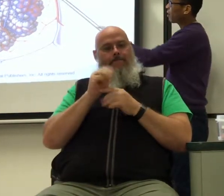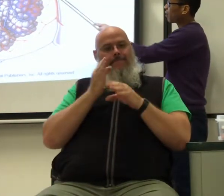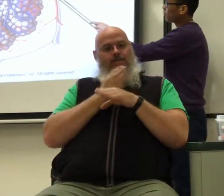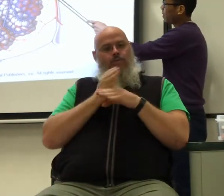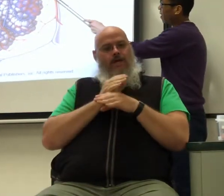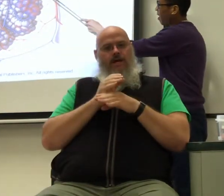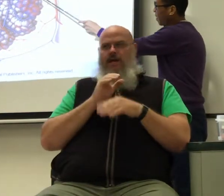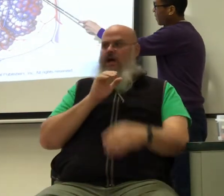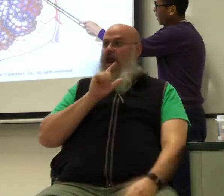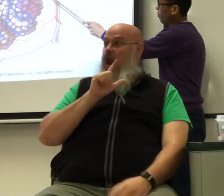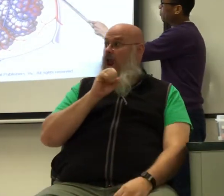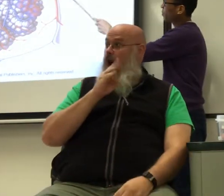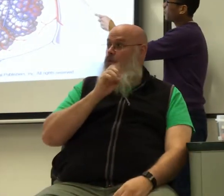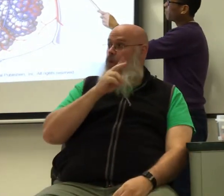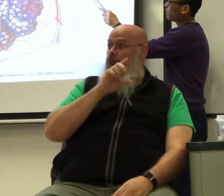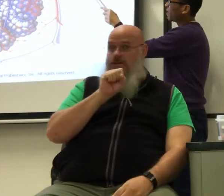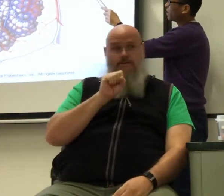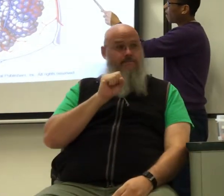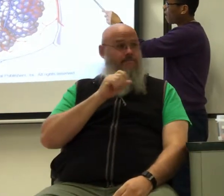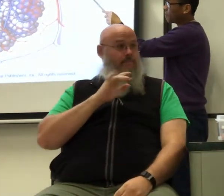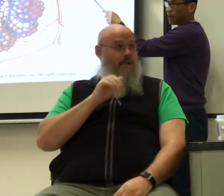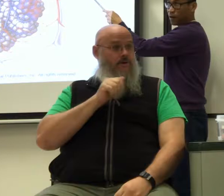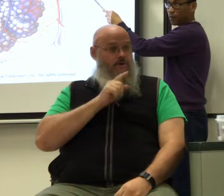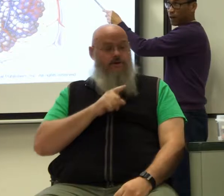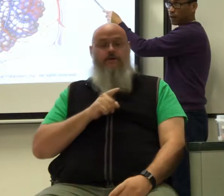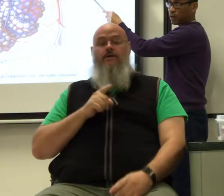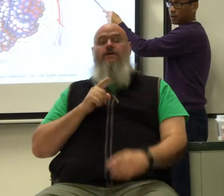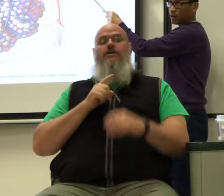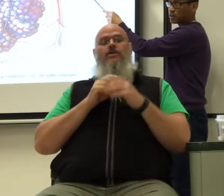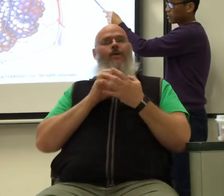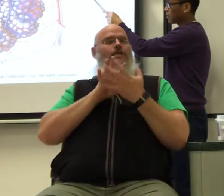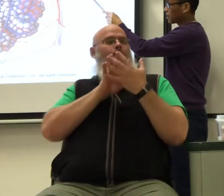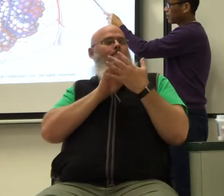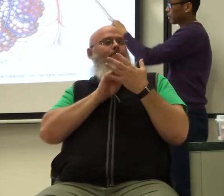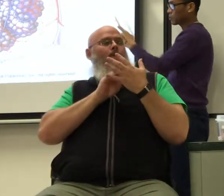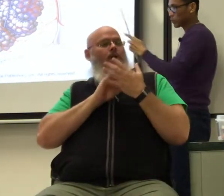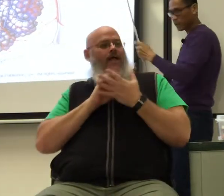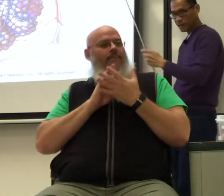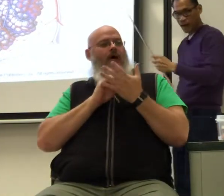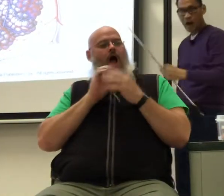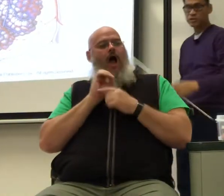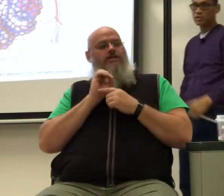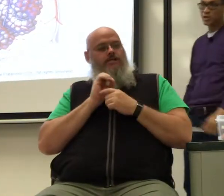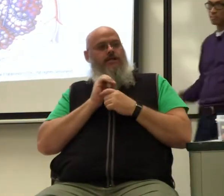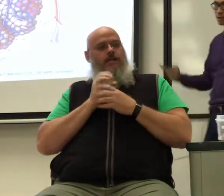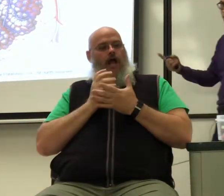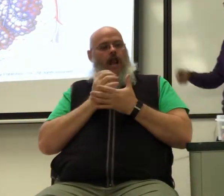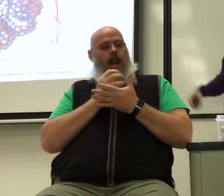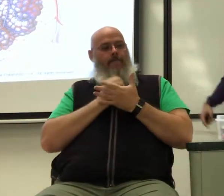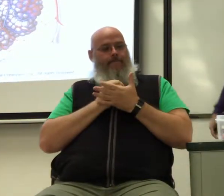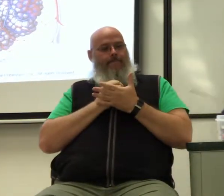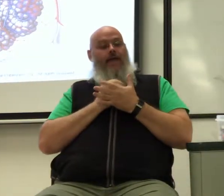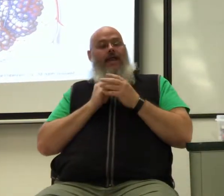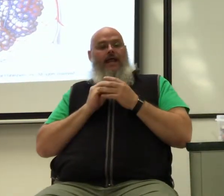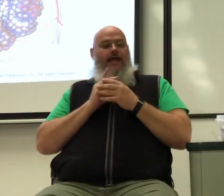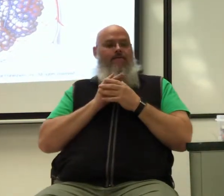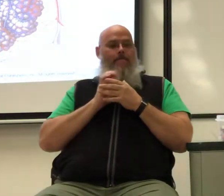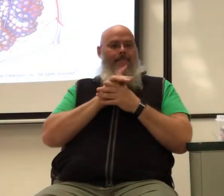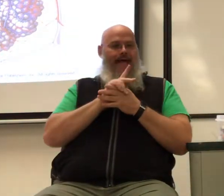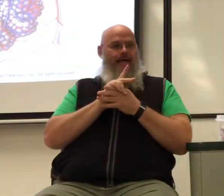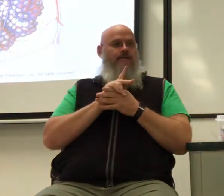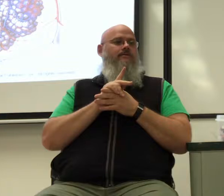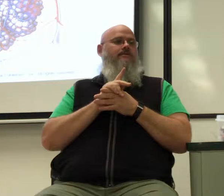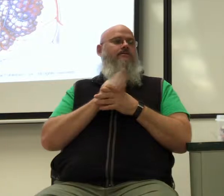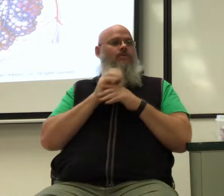so artery on the airway, pulmonary vein off the airway. And it's collecting and returning that oxygenated blood to the left heart.